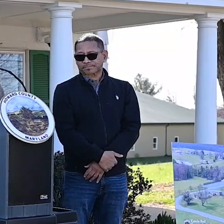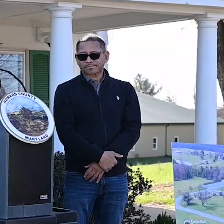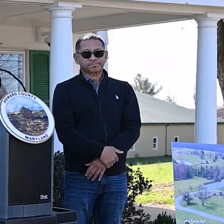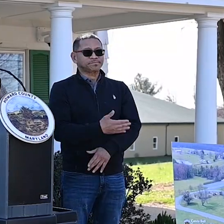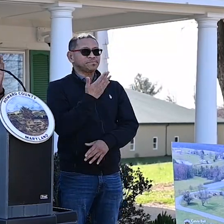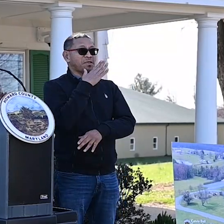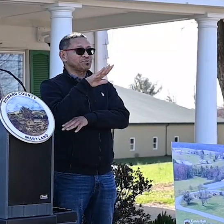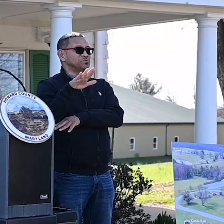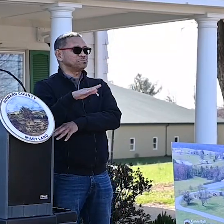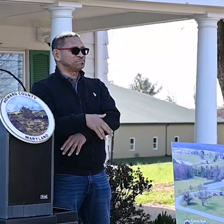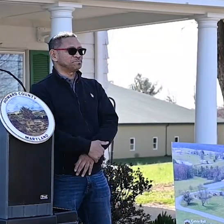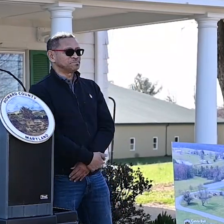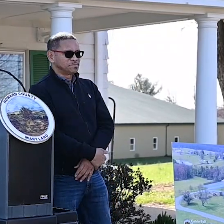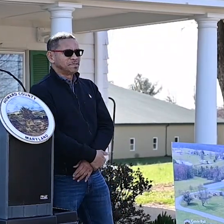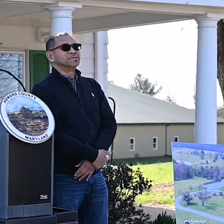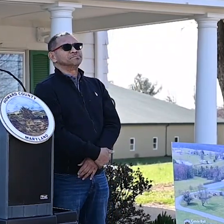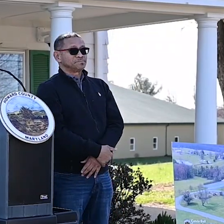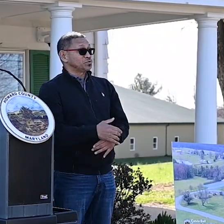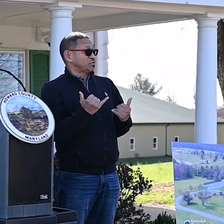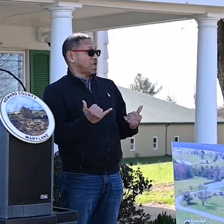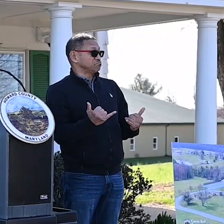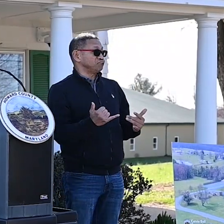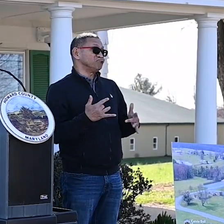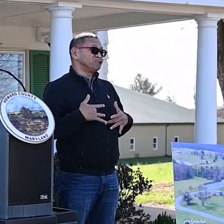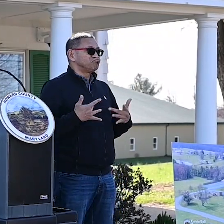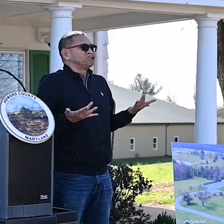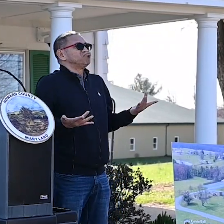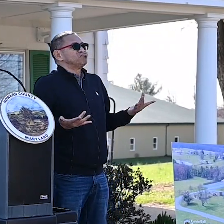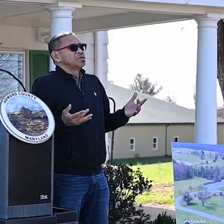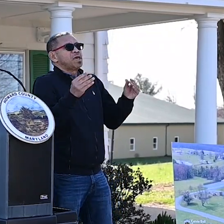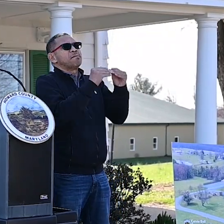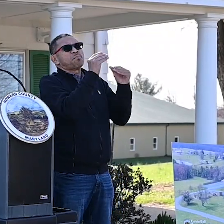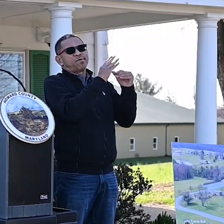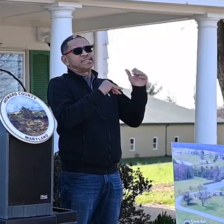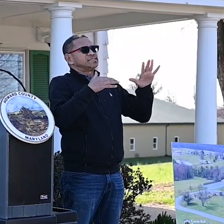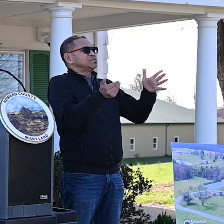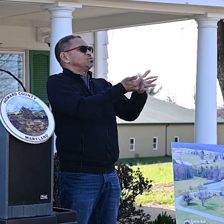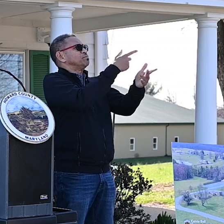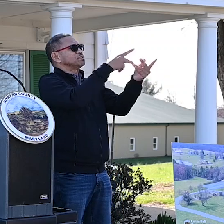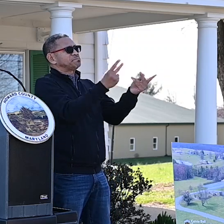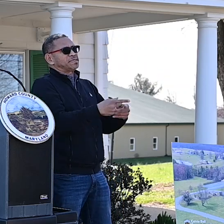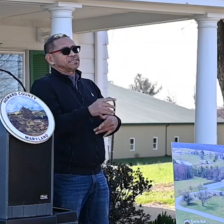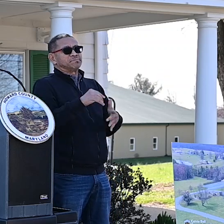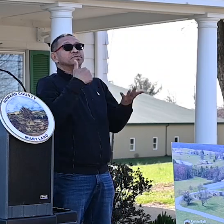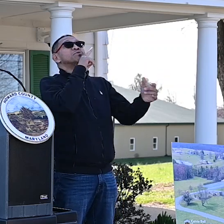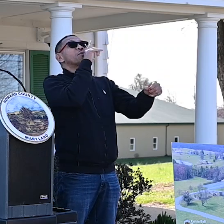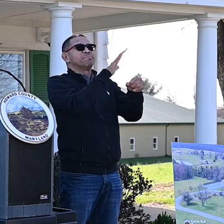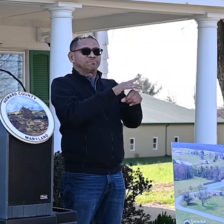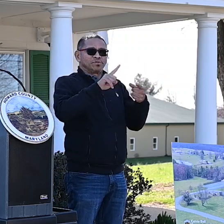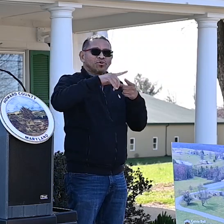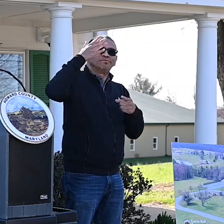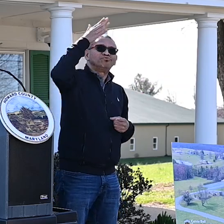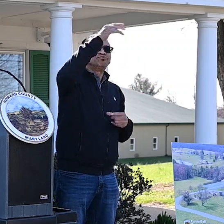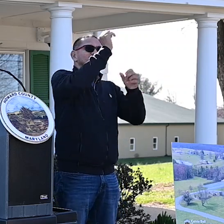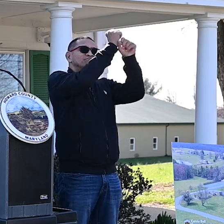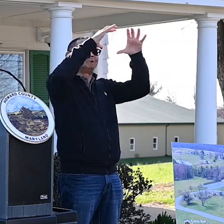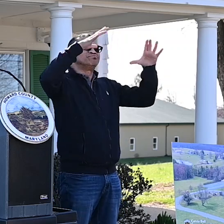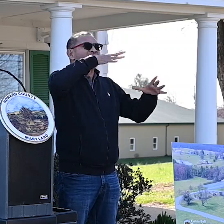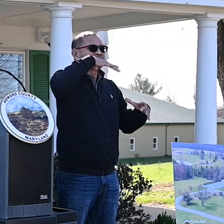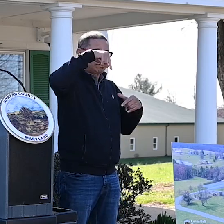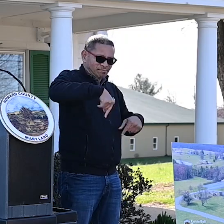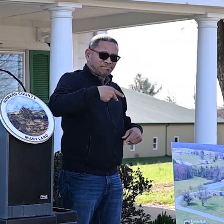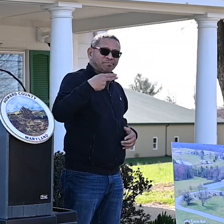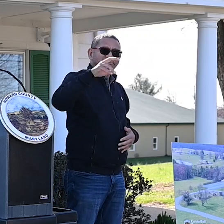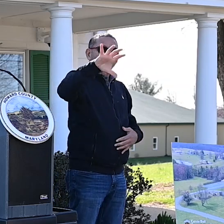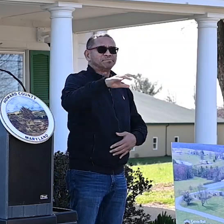Good afternoon. Today's event marks more than just a new space. It marks a commitment to the future of agriculture in